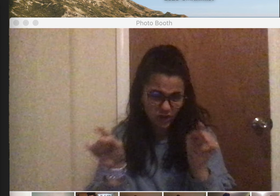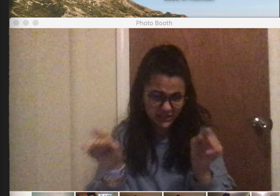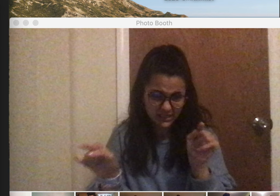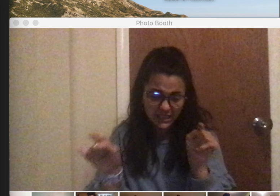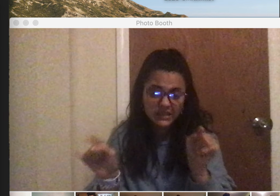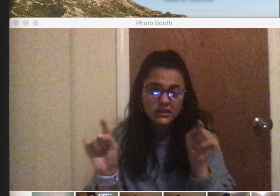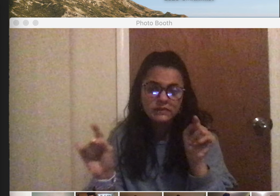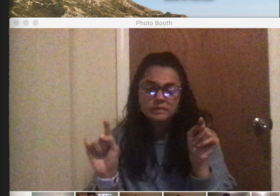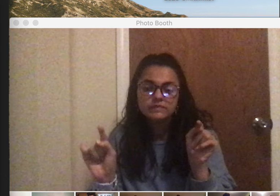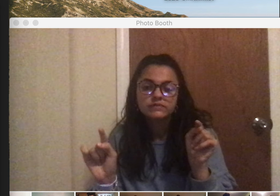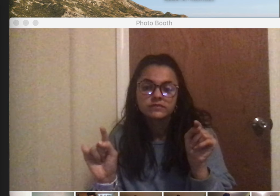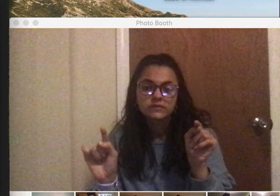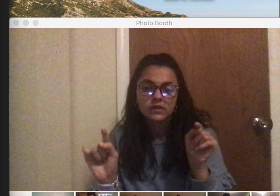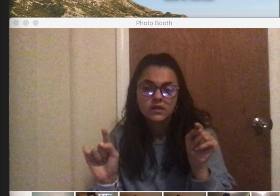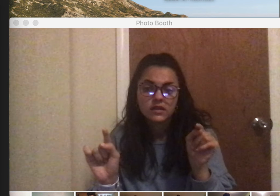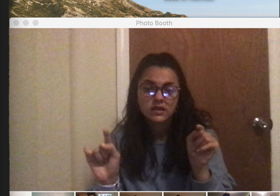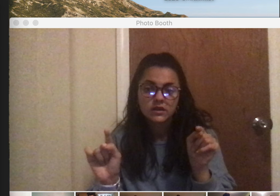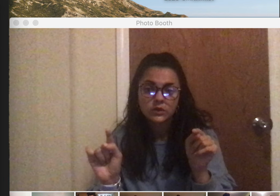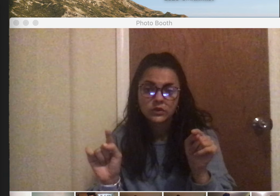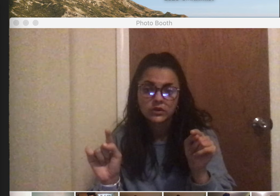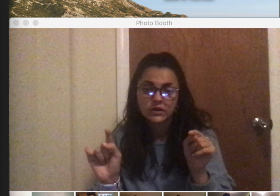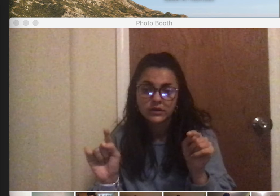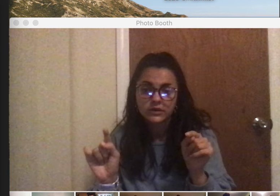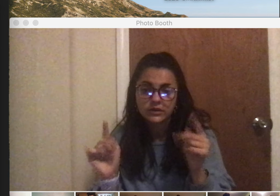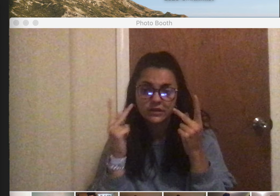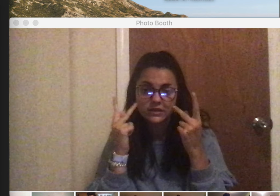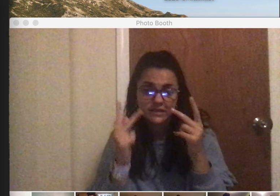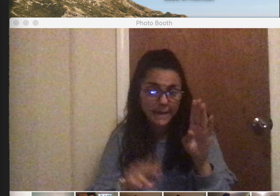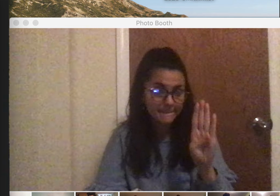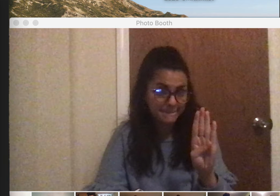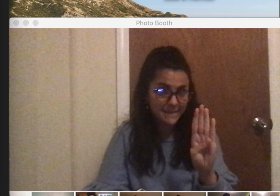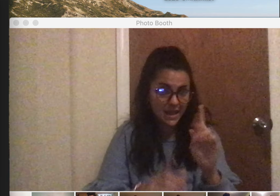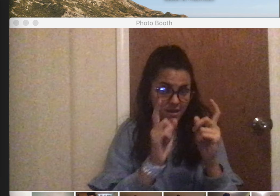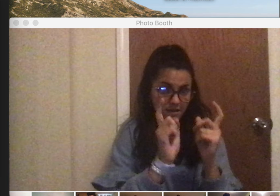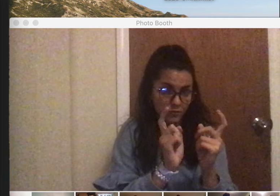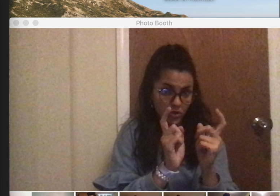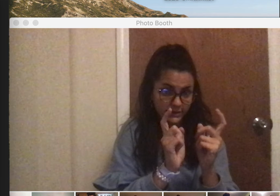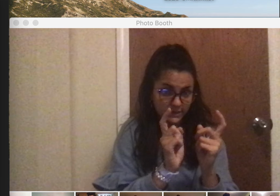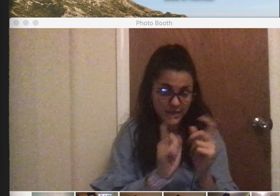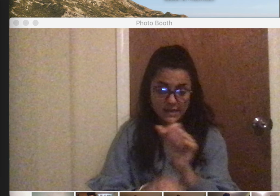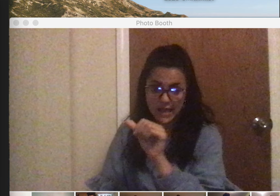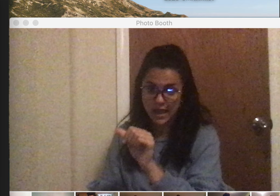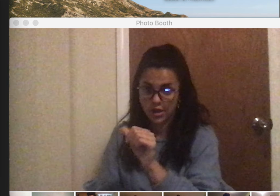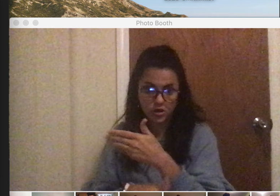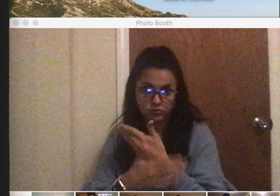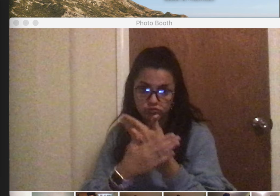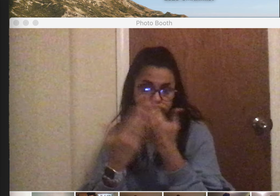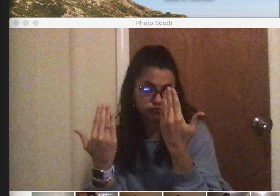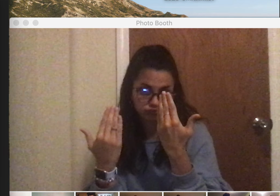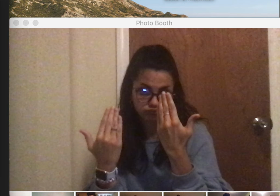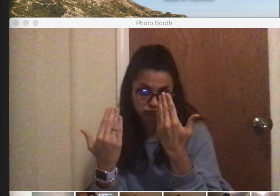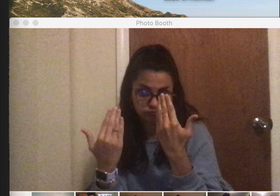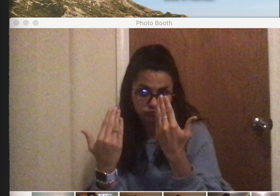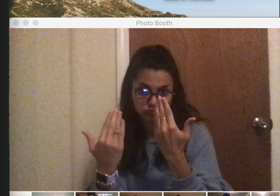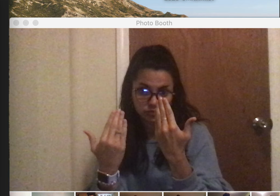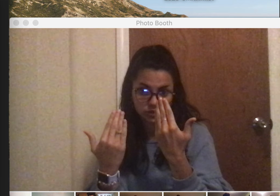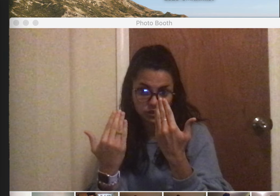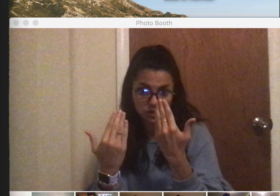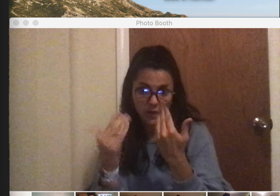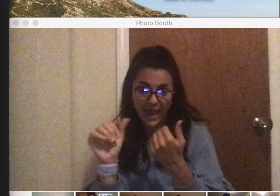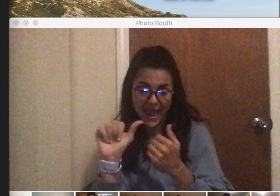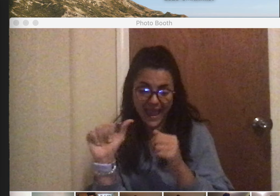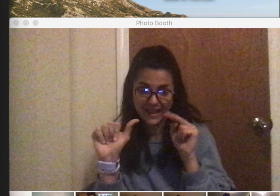you see in B, we have the parentheses, and in A, we do not. Okay, so we're going to look at A first. So